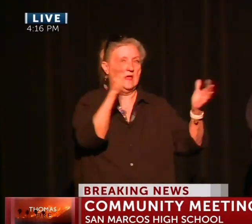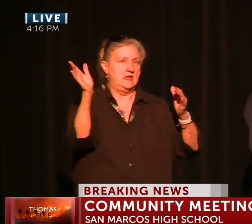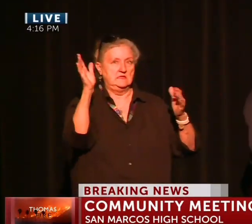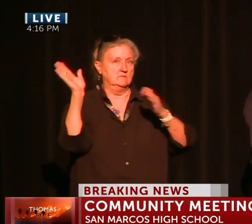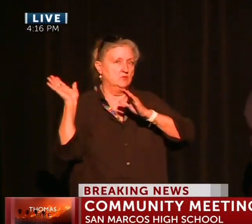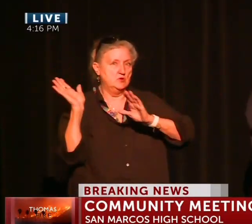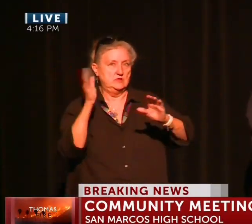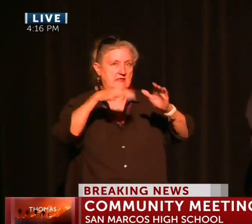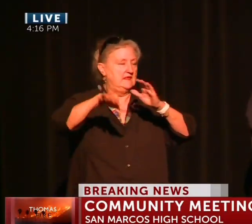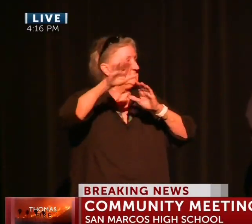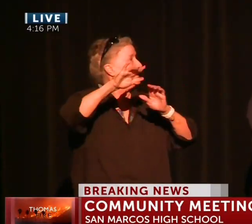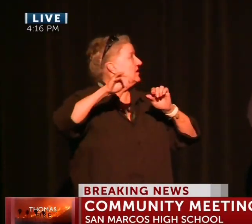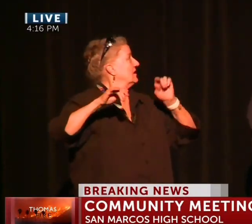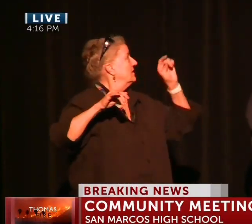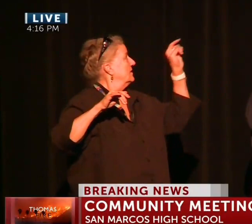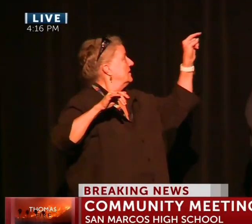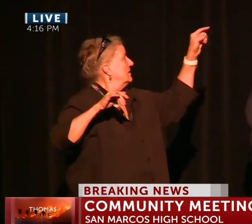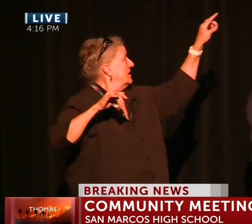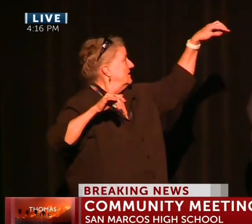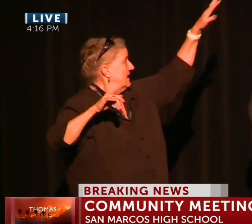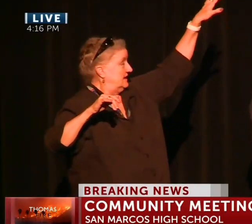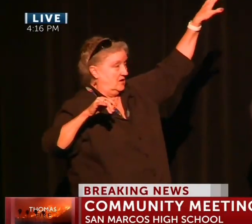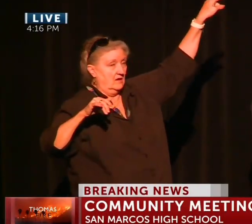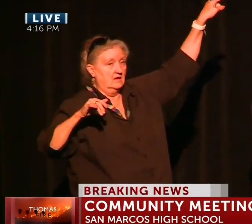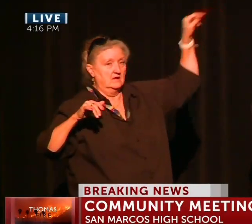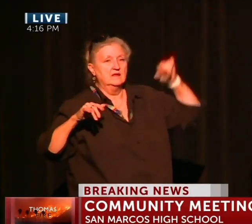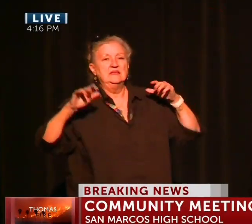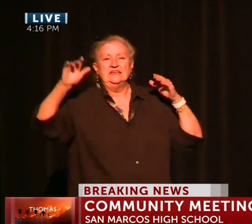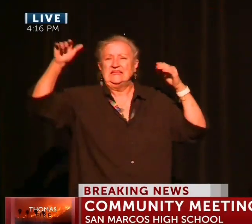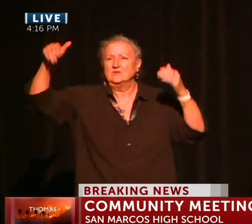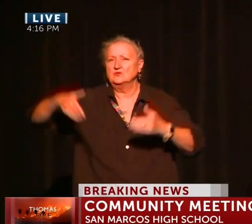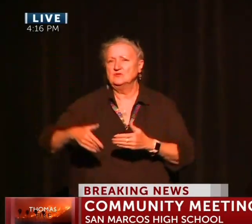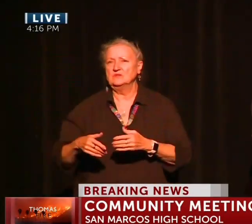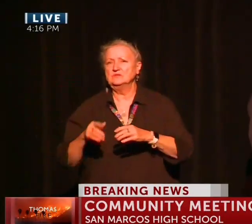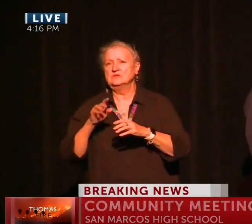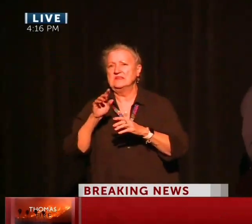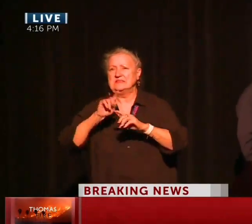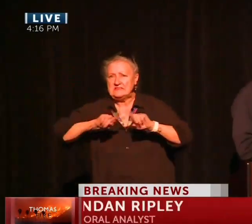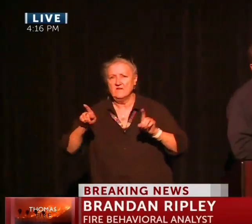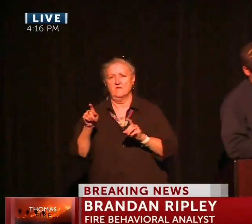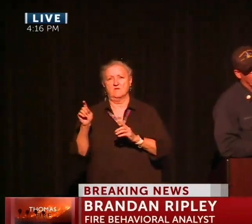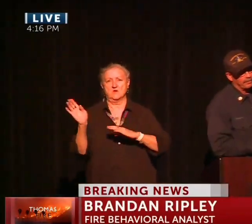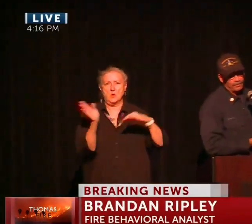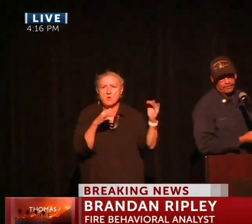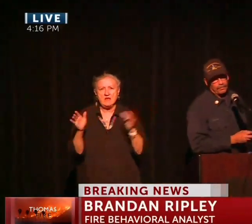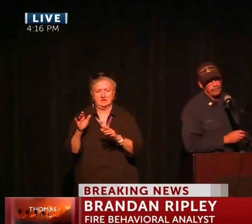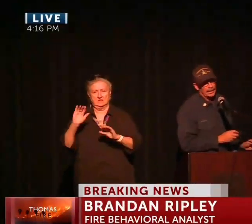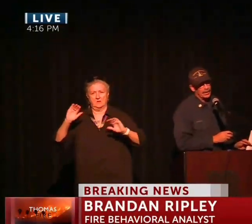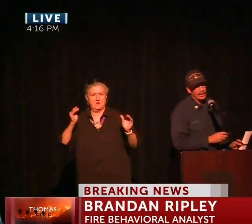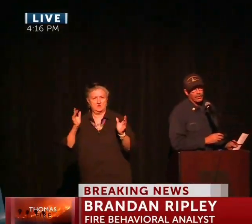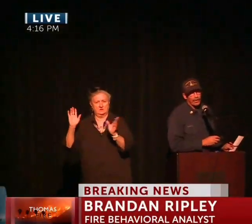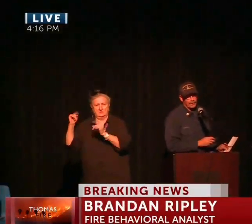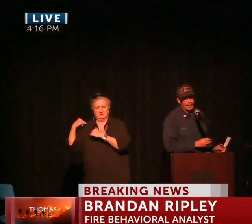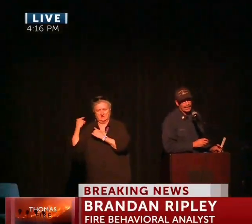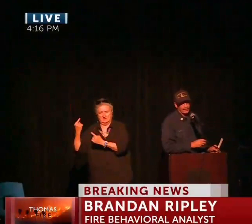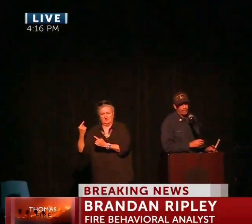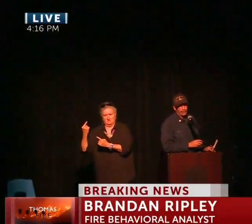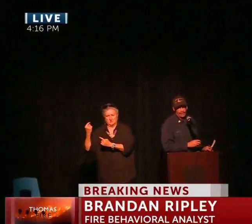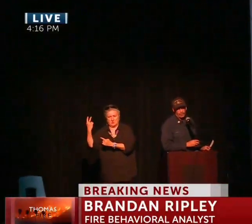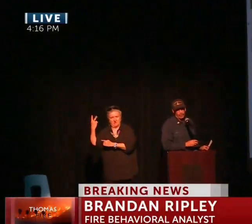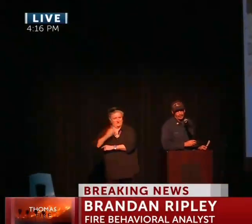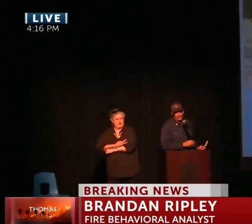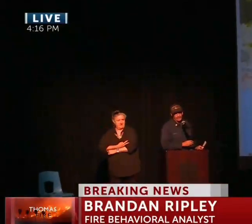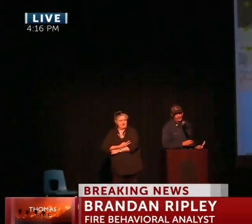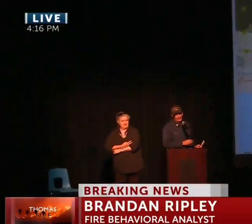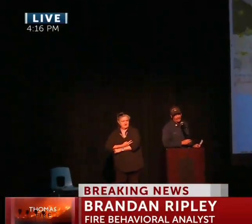here, it introduces wind from a different standpoint than what we've had over the past basically 12 days